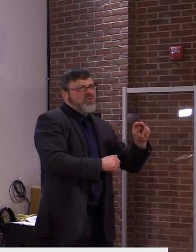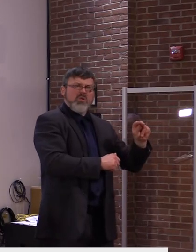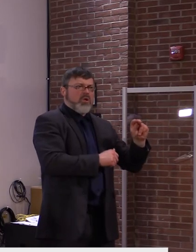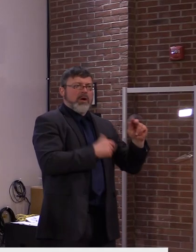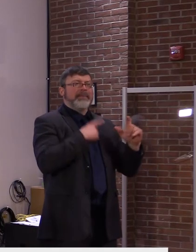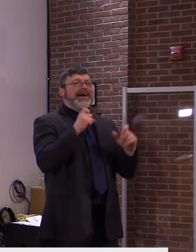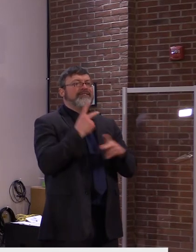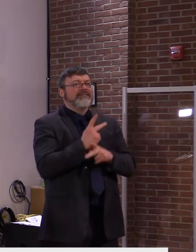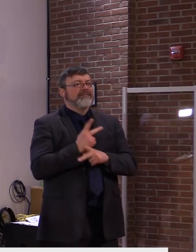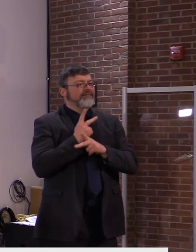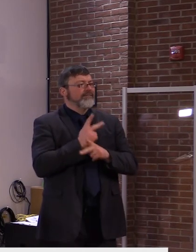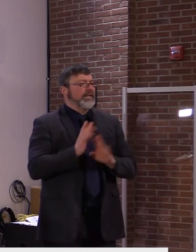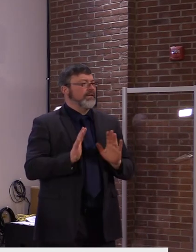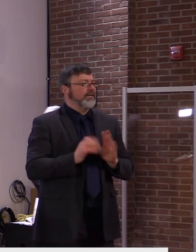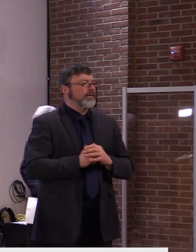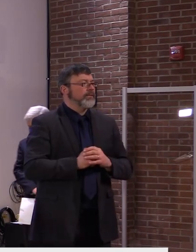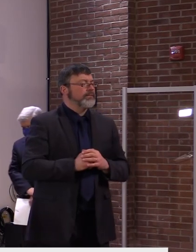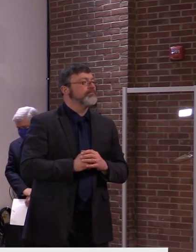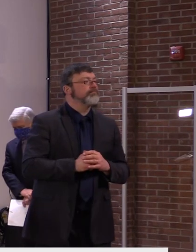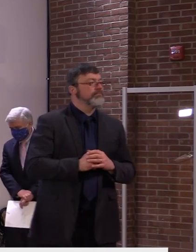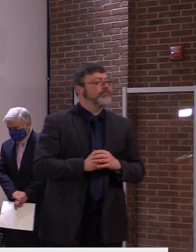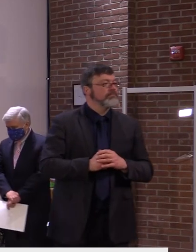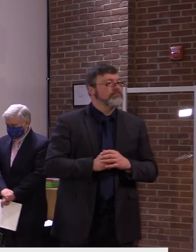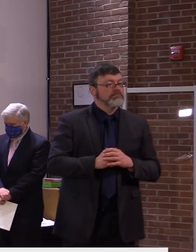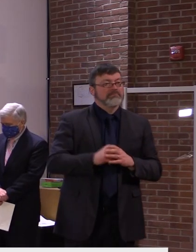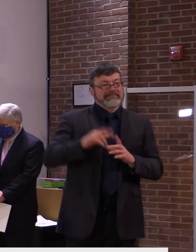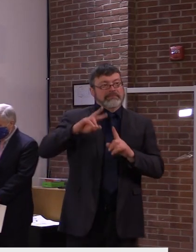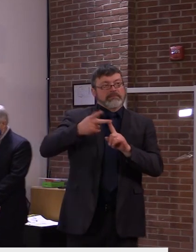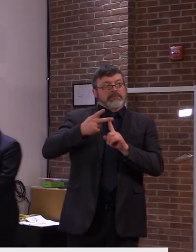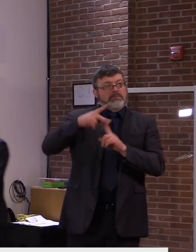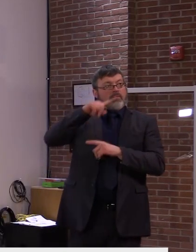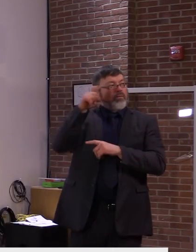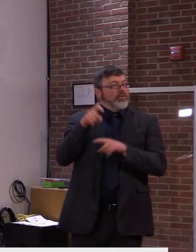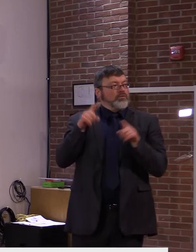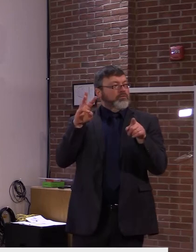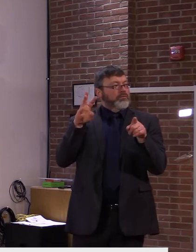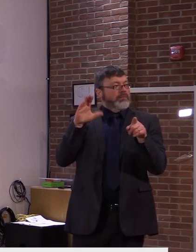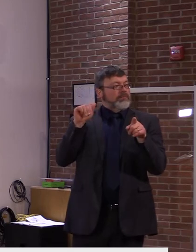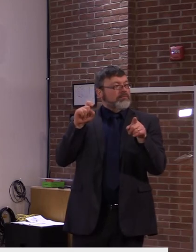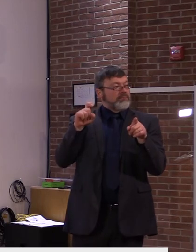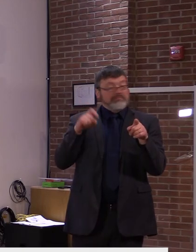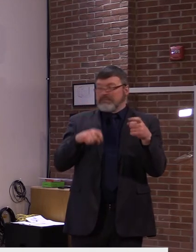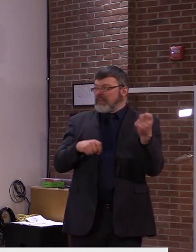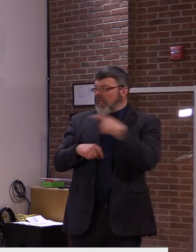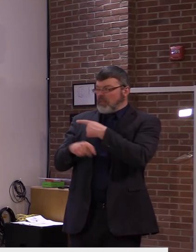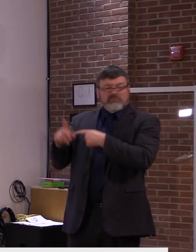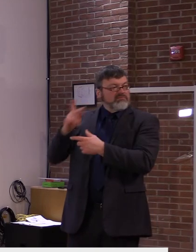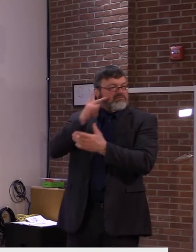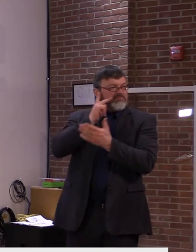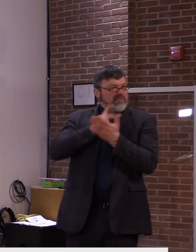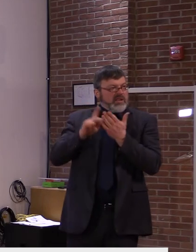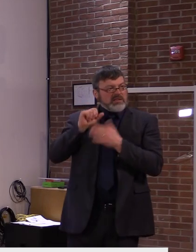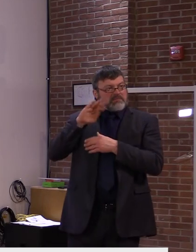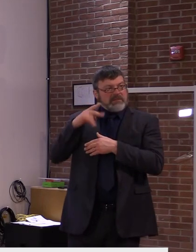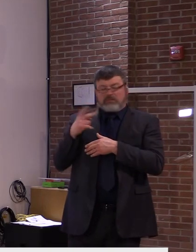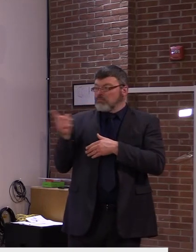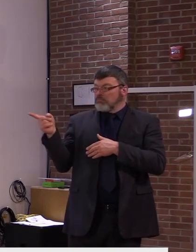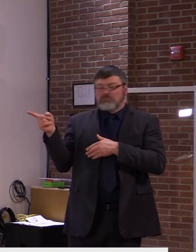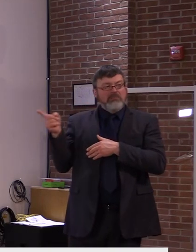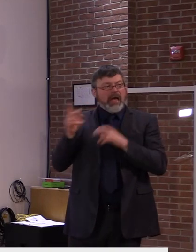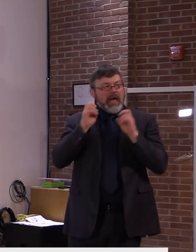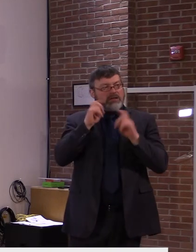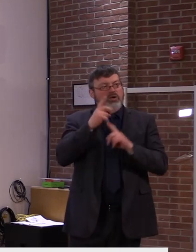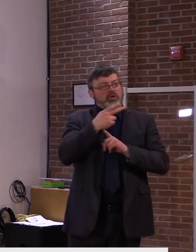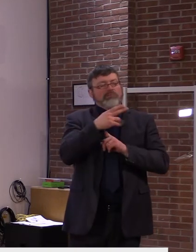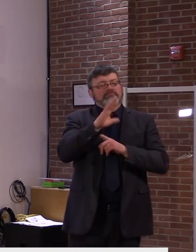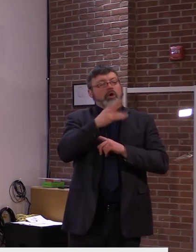well. You know, it appears that we're getting beginning to have a more steady and predictable stream of the vaccine coming through.